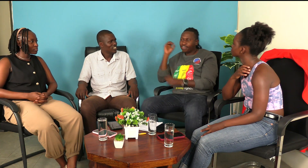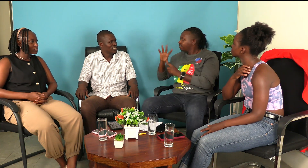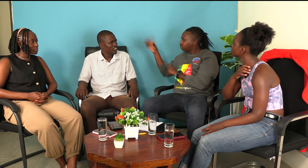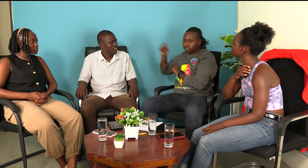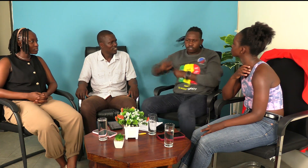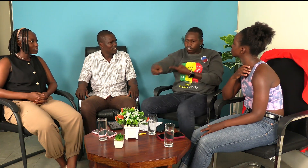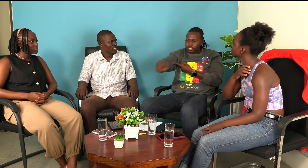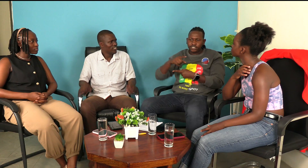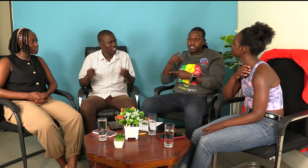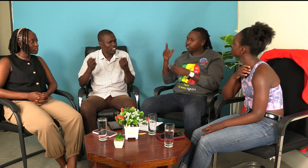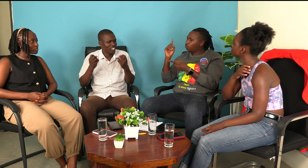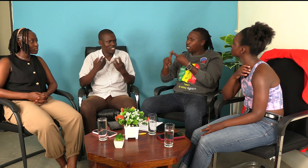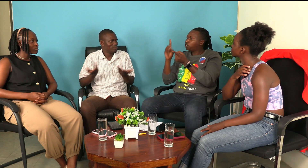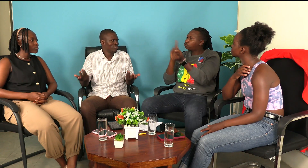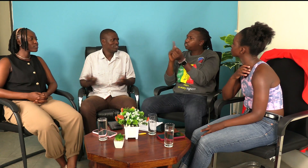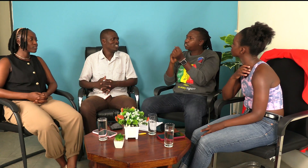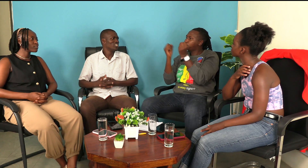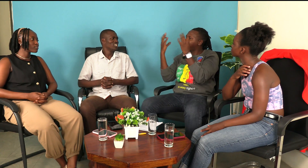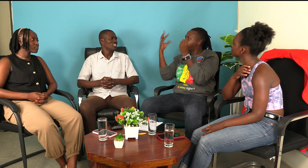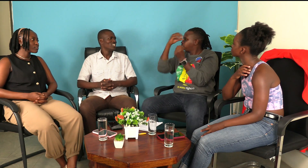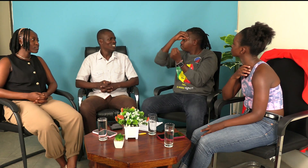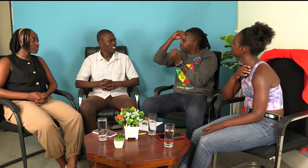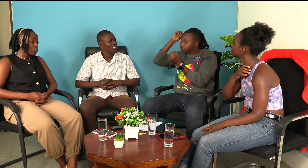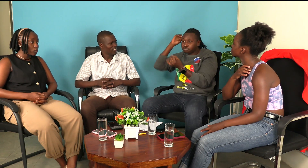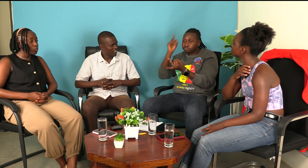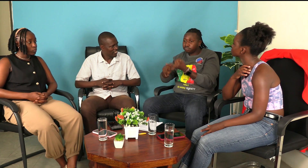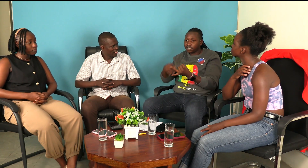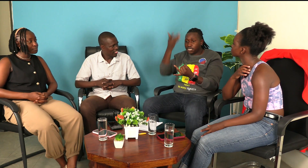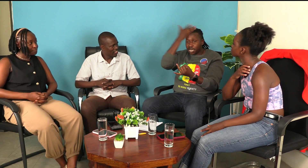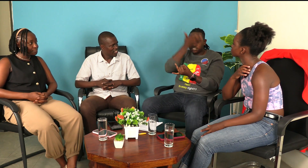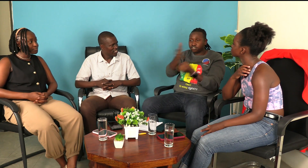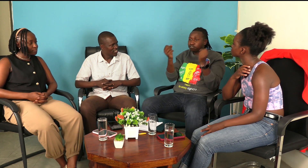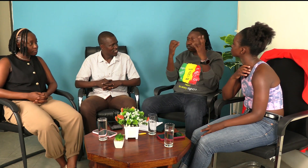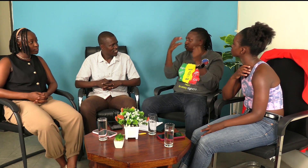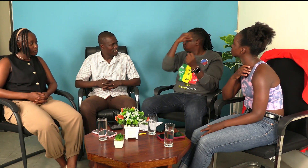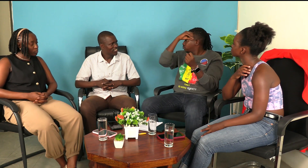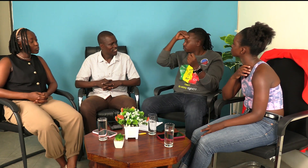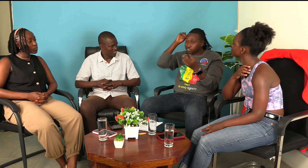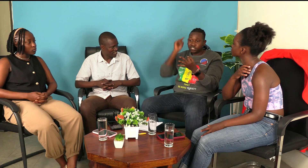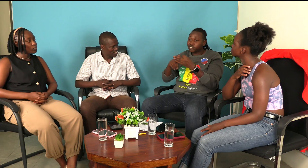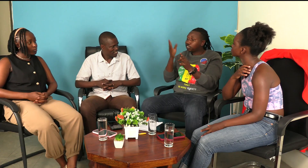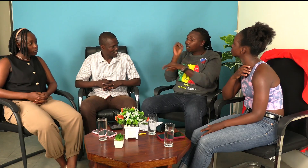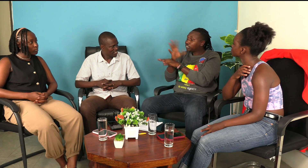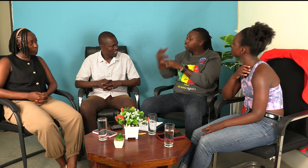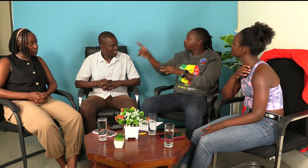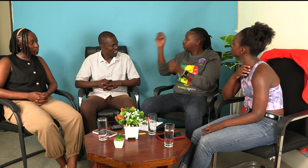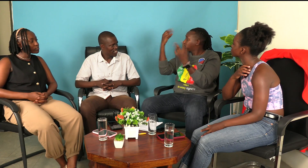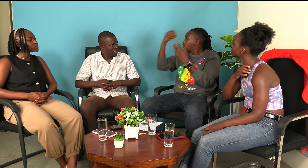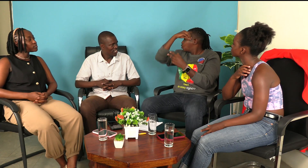discuss. But when a deaf person is taken there, There is none. the doctor does not even understand how to sign. People don't know how to